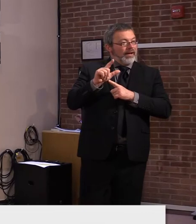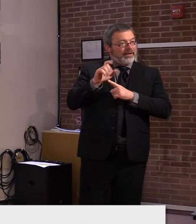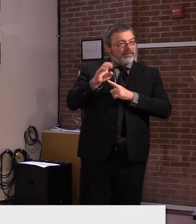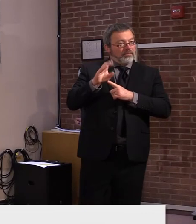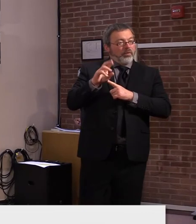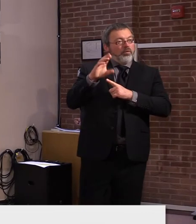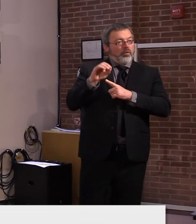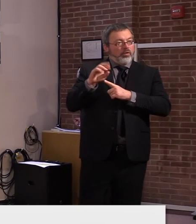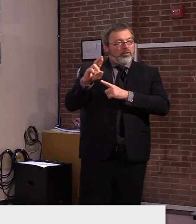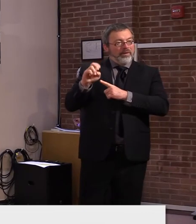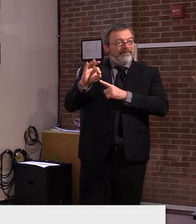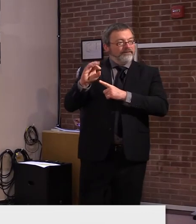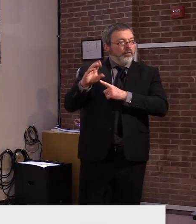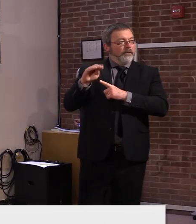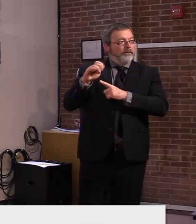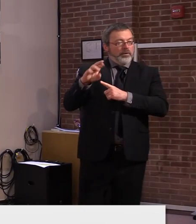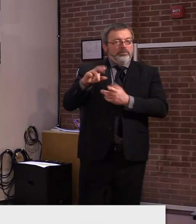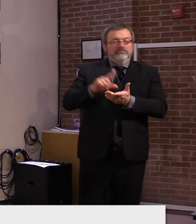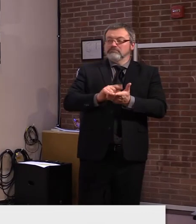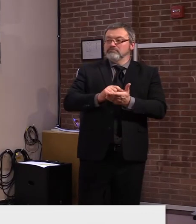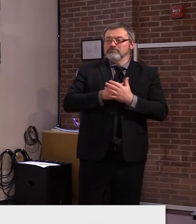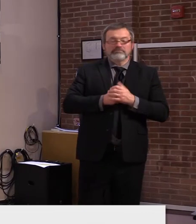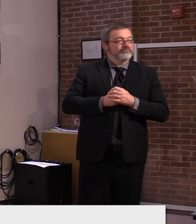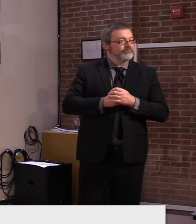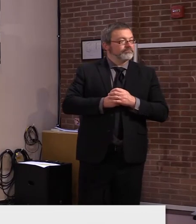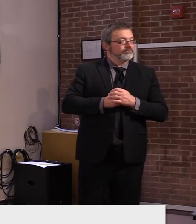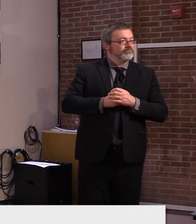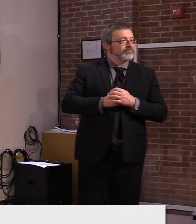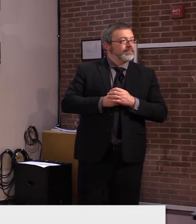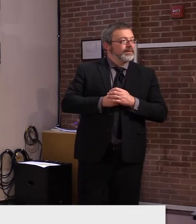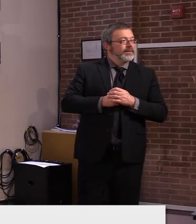Hi, I have a question for Secretary French.